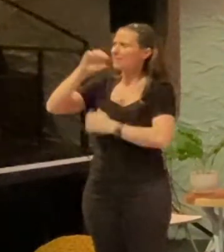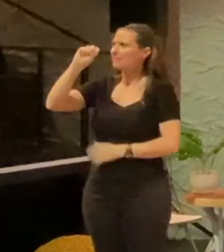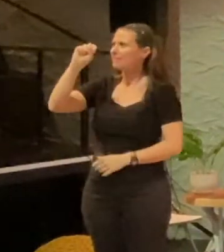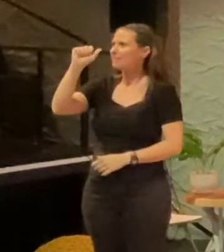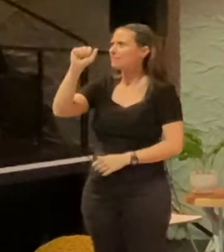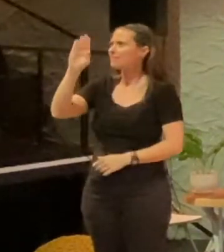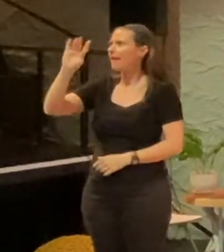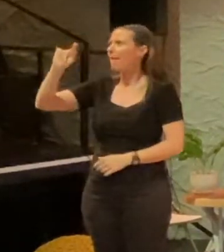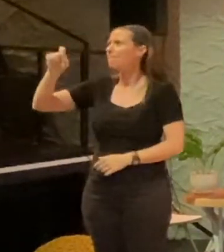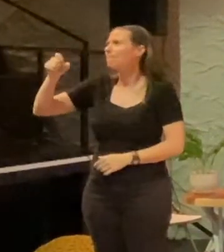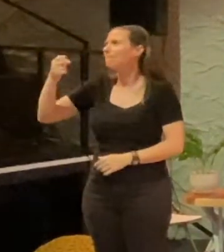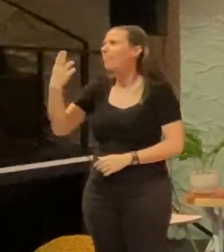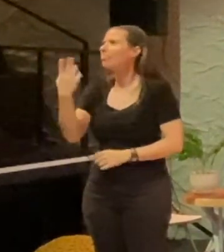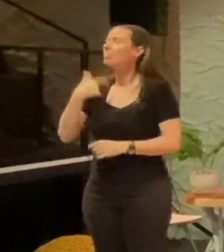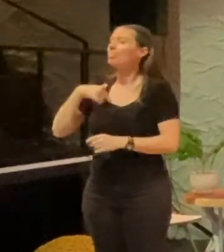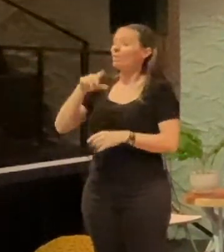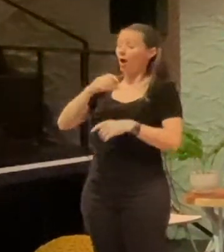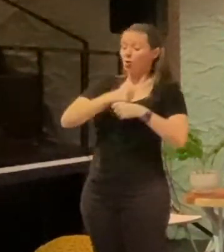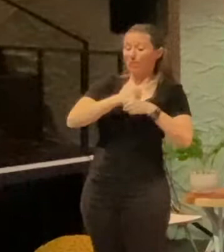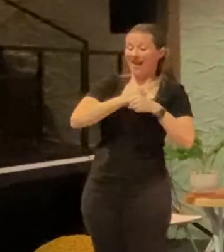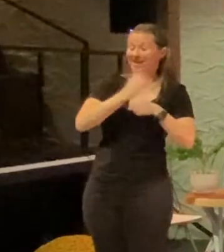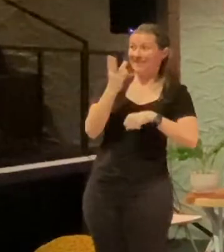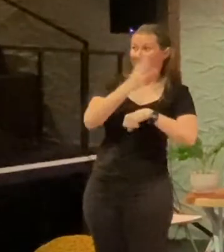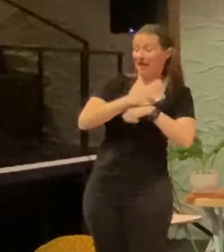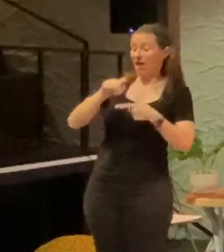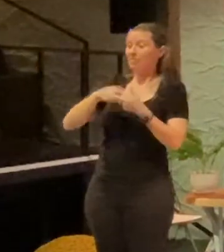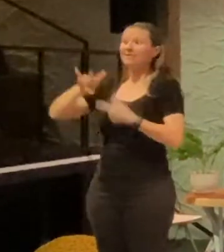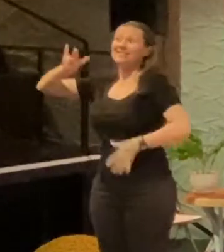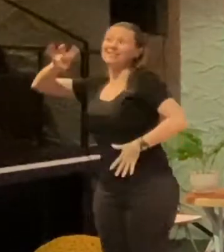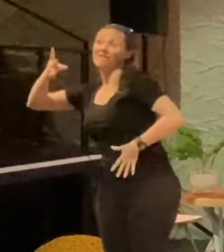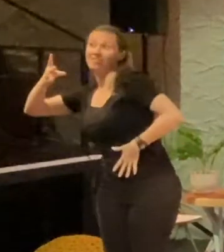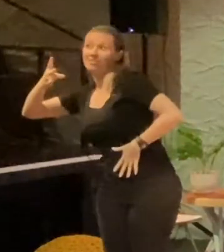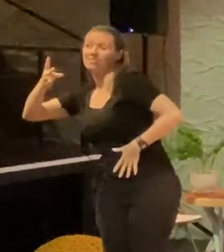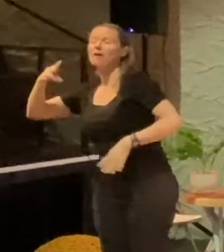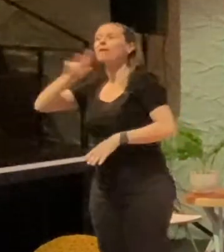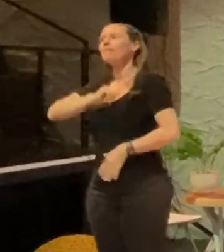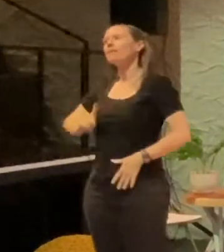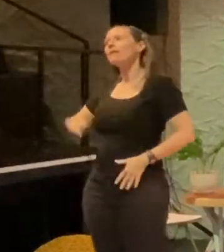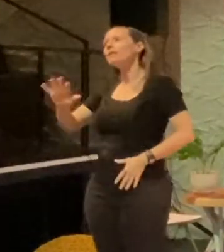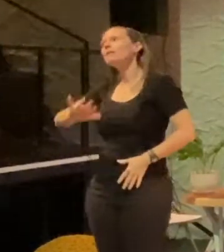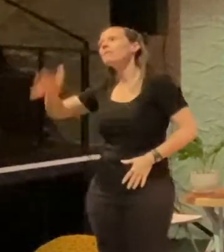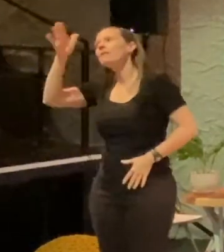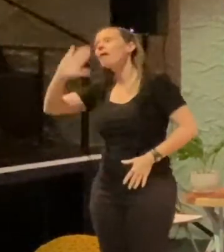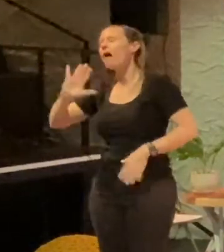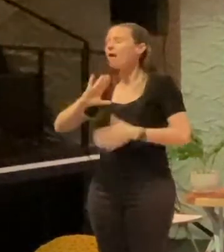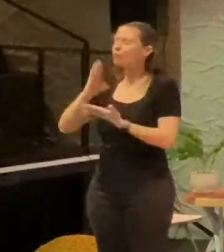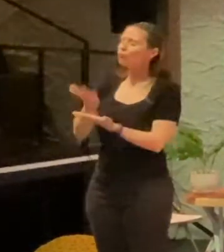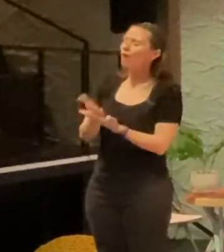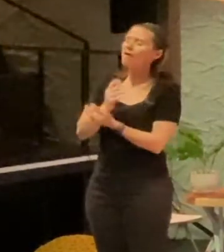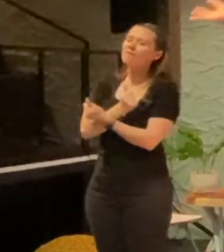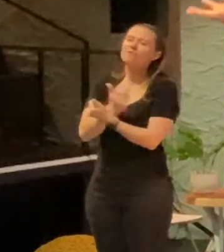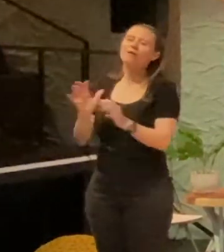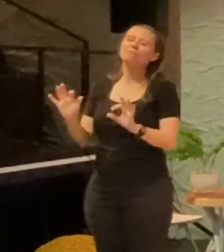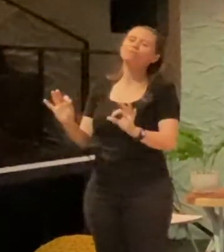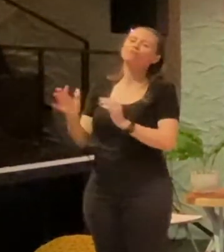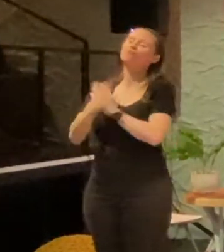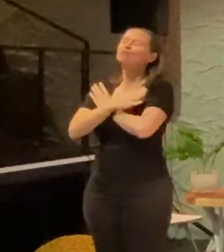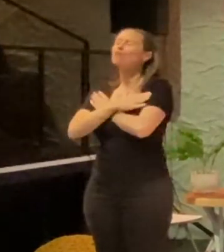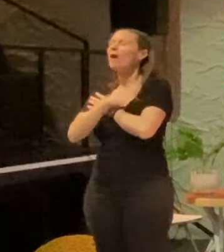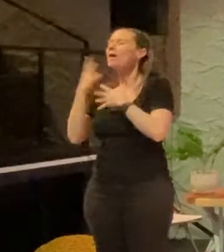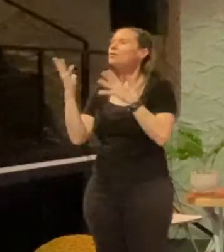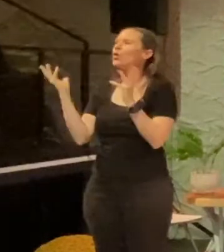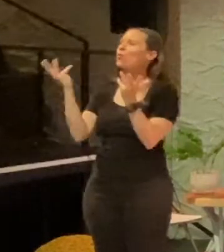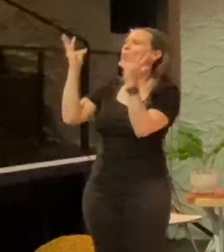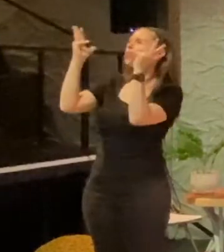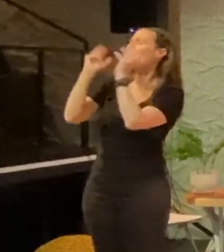The creation story has 6 days of work. And then on the seventh day, the kingdom of God has finally arrived. All is at rest and worships